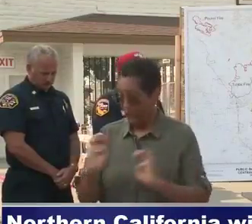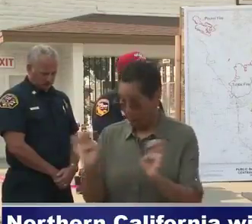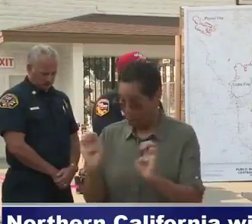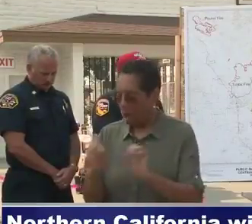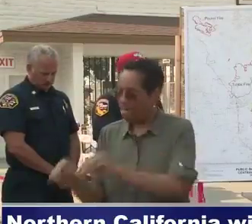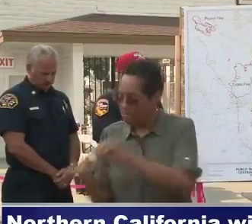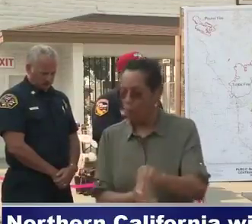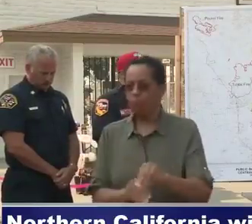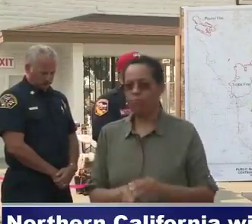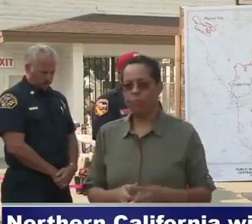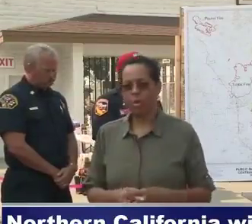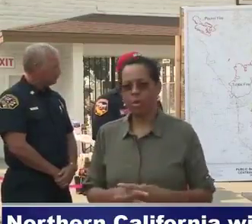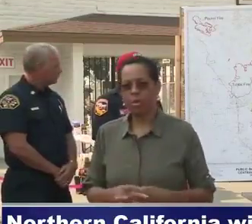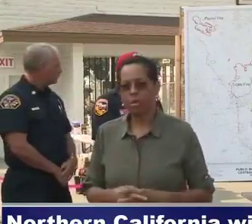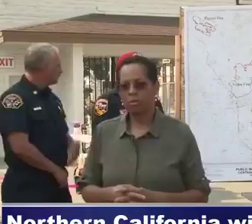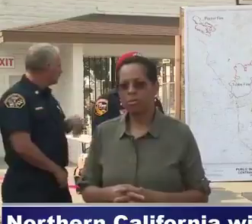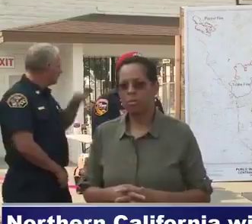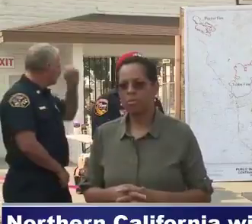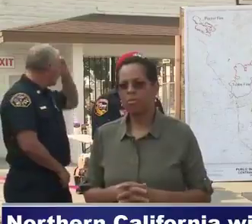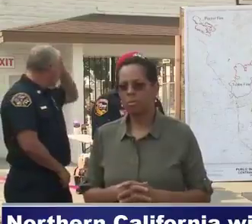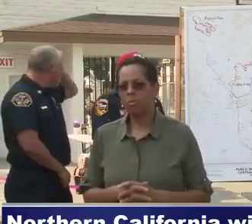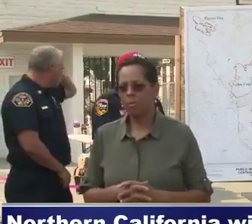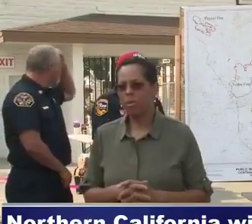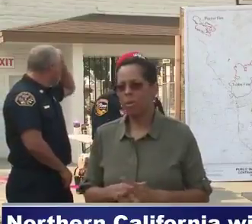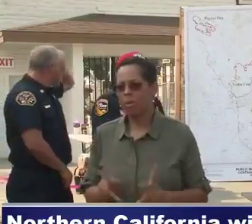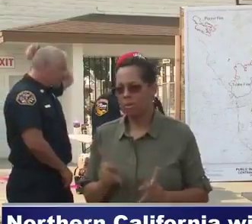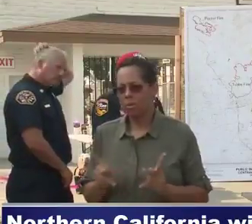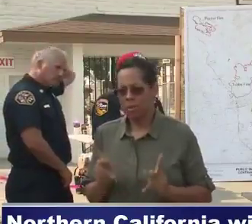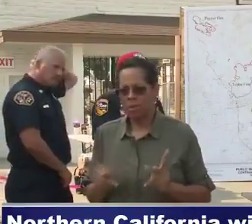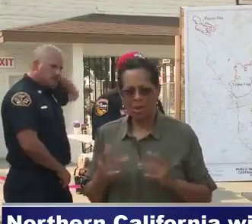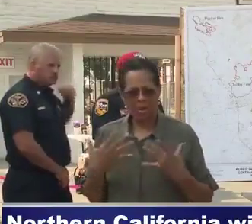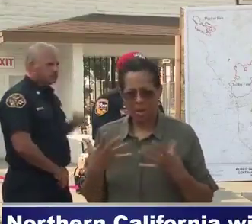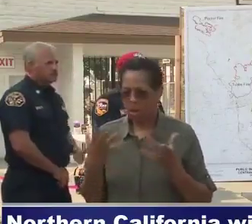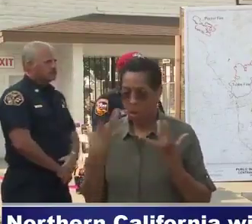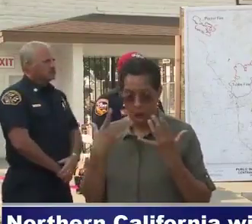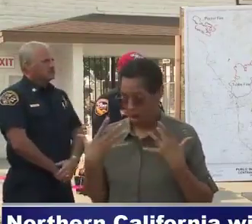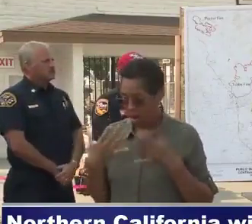personnel able to respond as fast as possible.